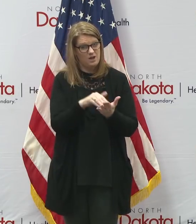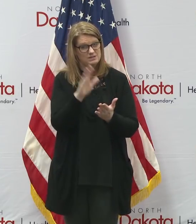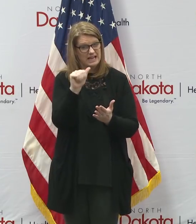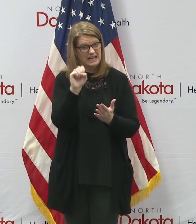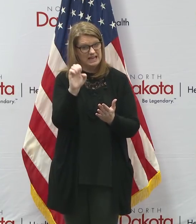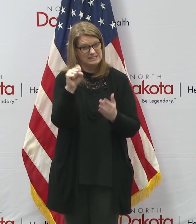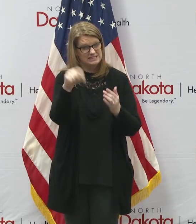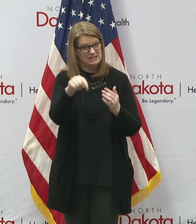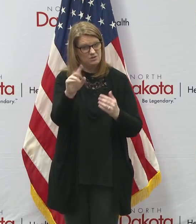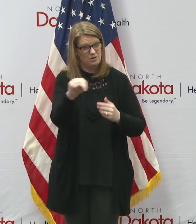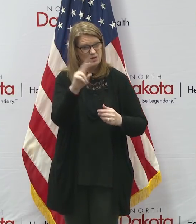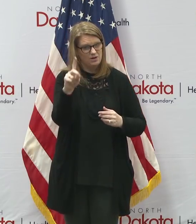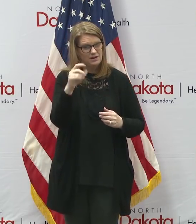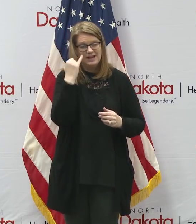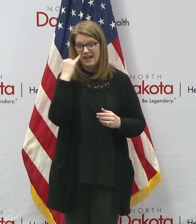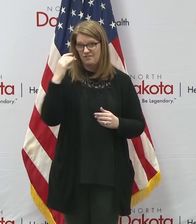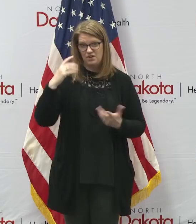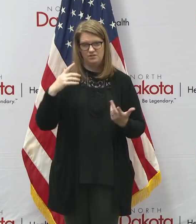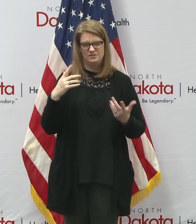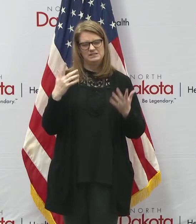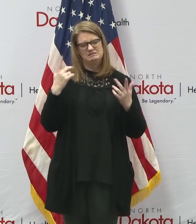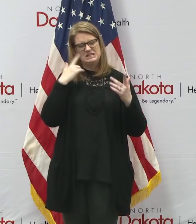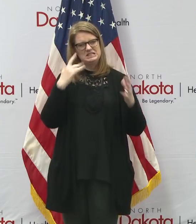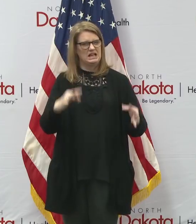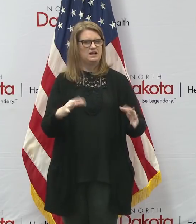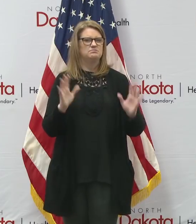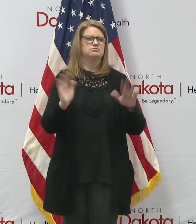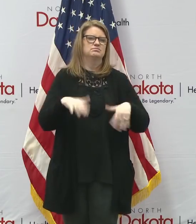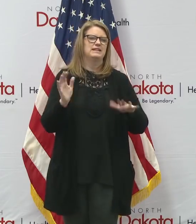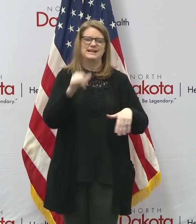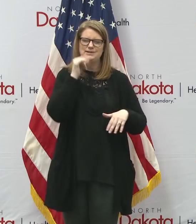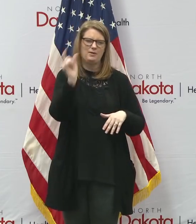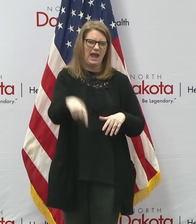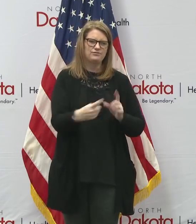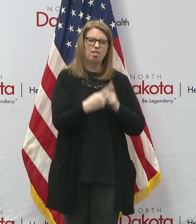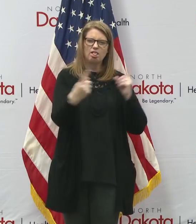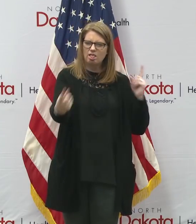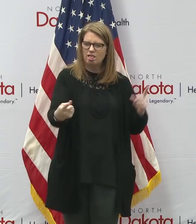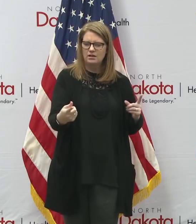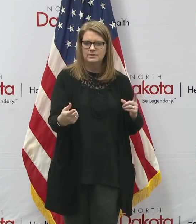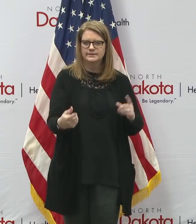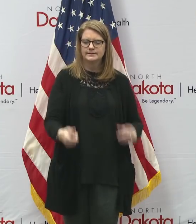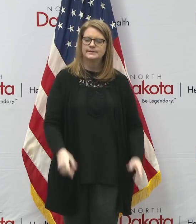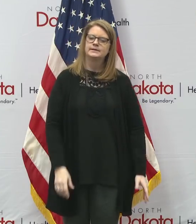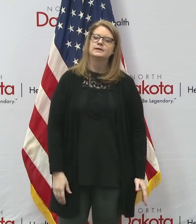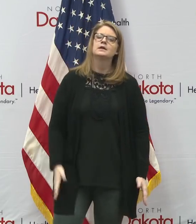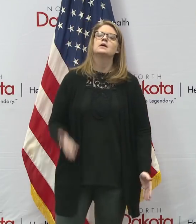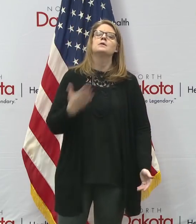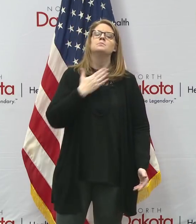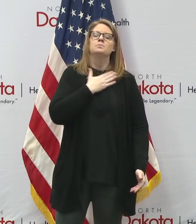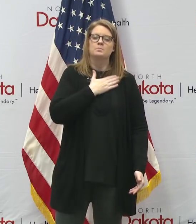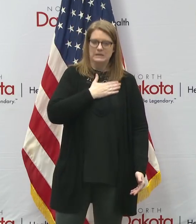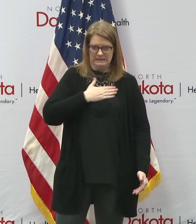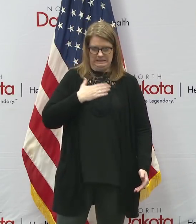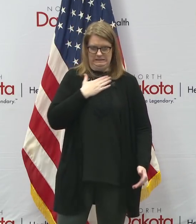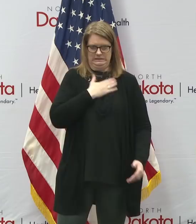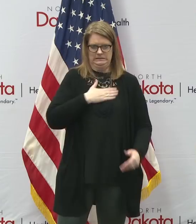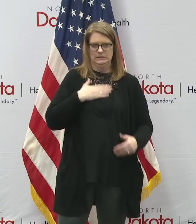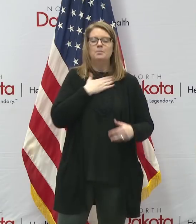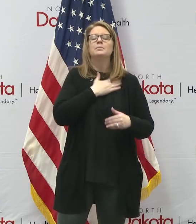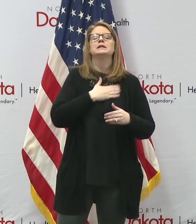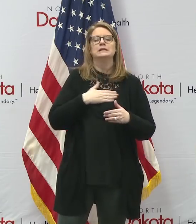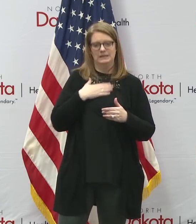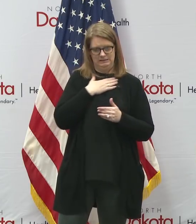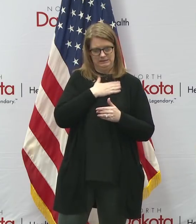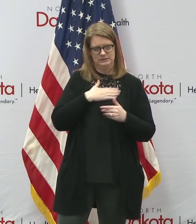in North Dakota. If you haven't been practicing and taking this seriously, we ask you, on behalf of the 20% of North